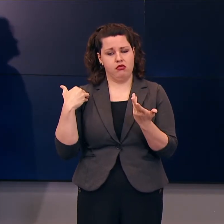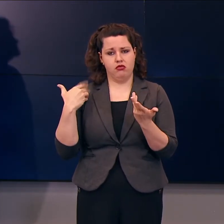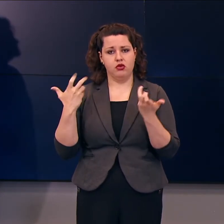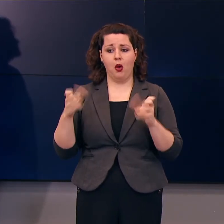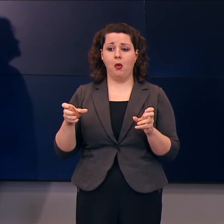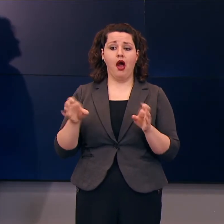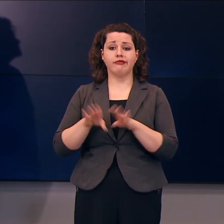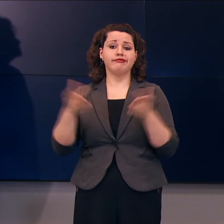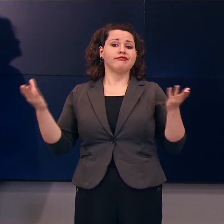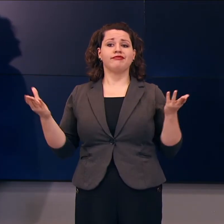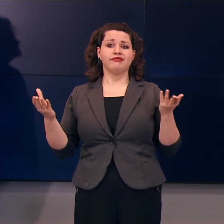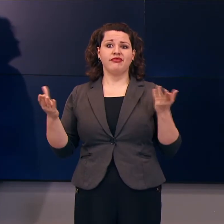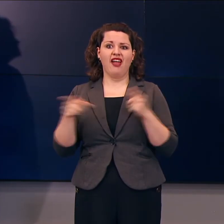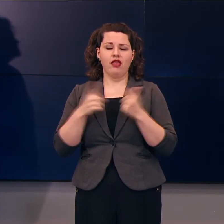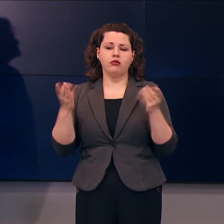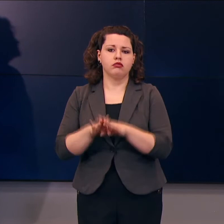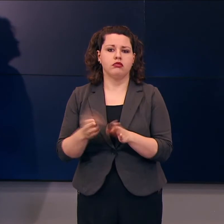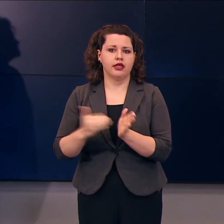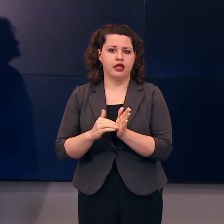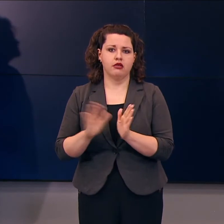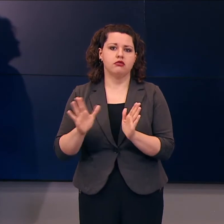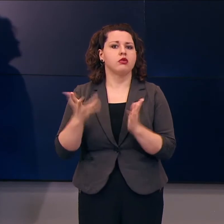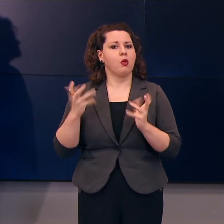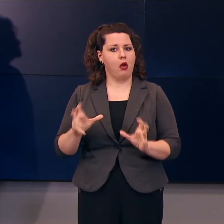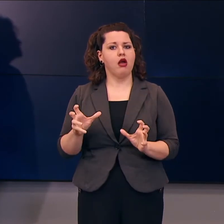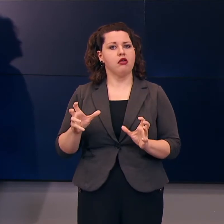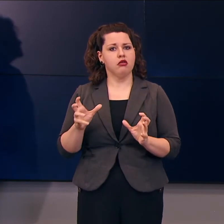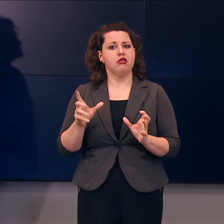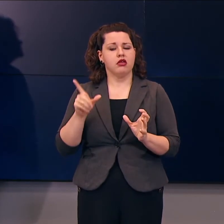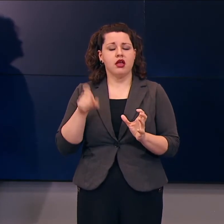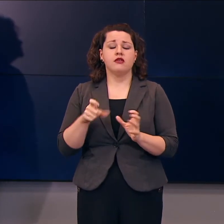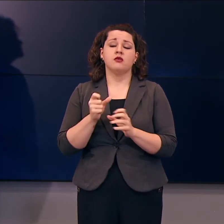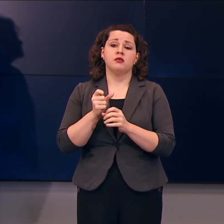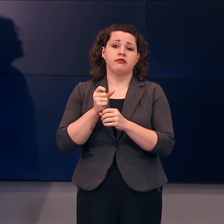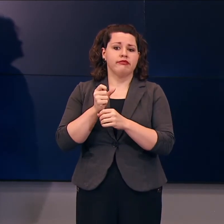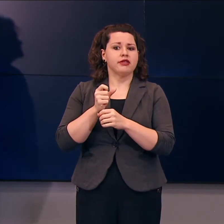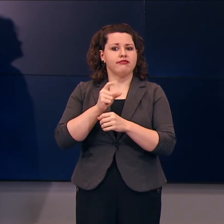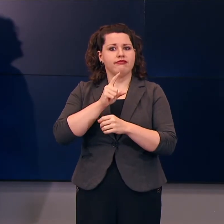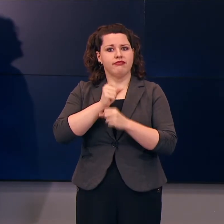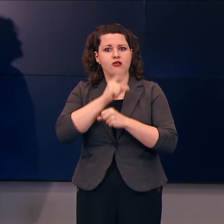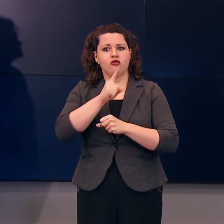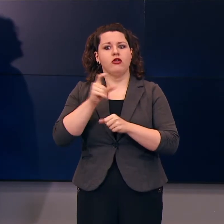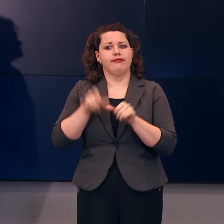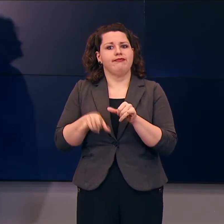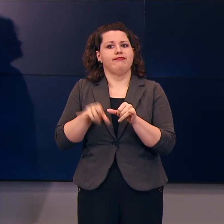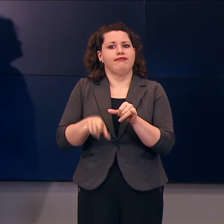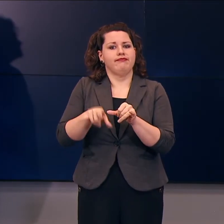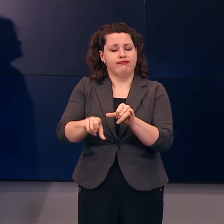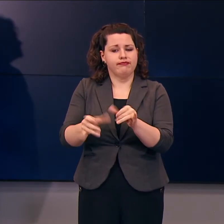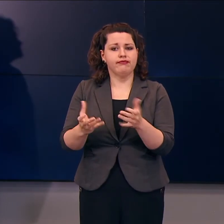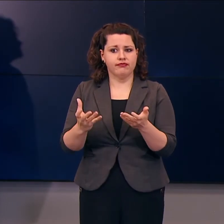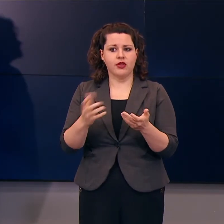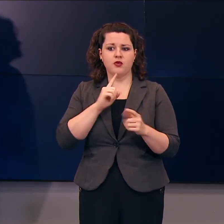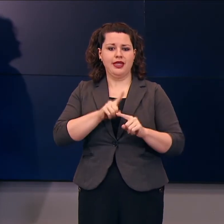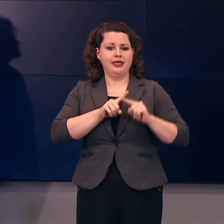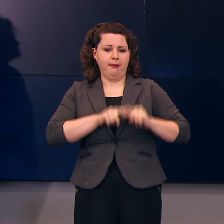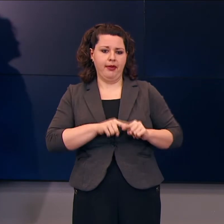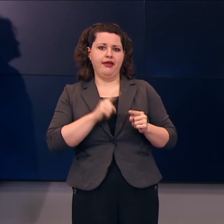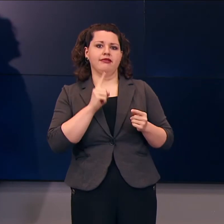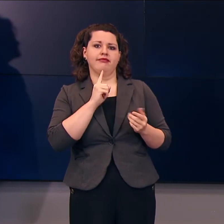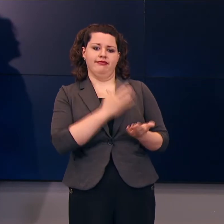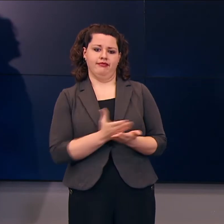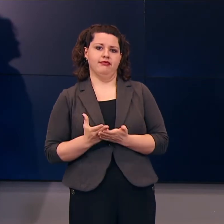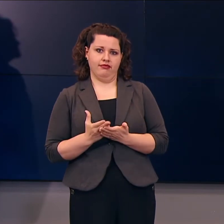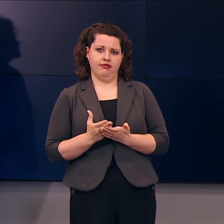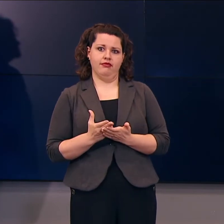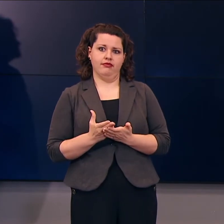open it up just to have to shut things back down again. So we have to be very consistent and, again, be relying on some data before